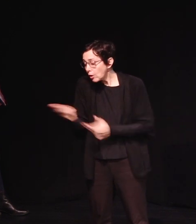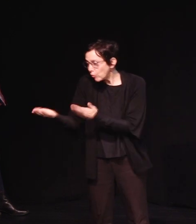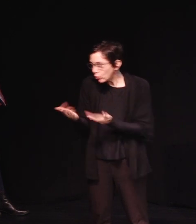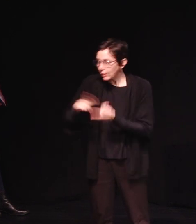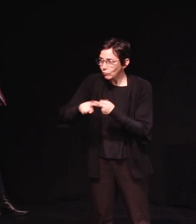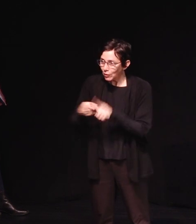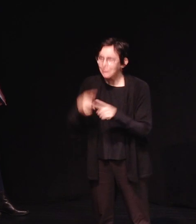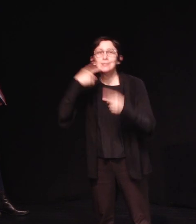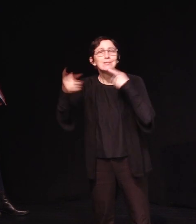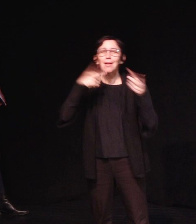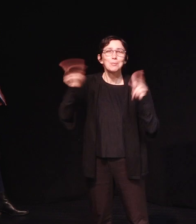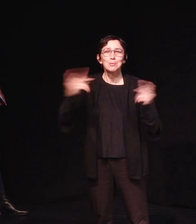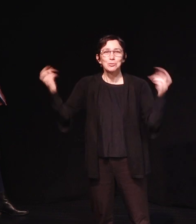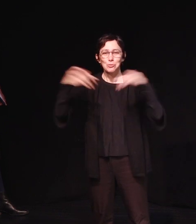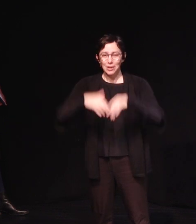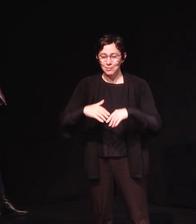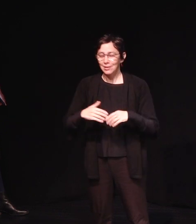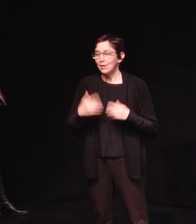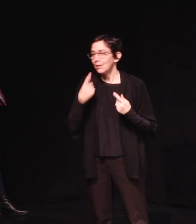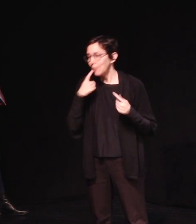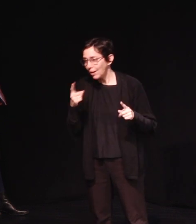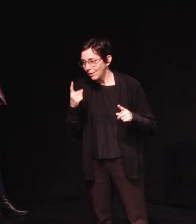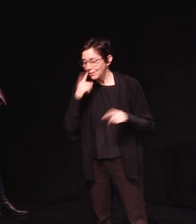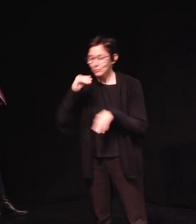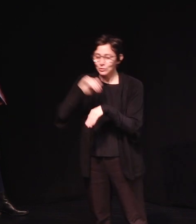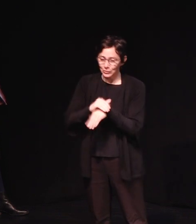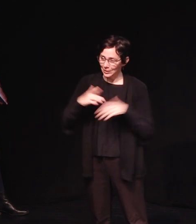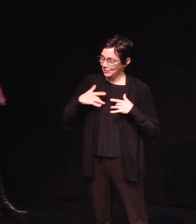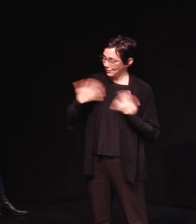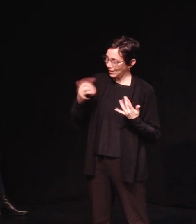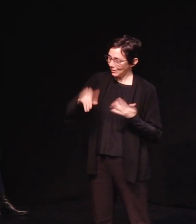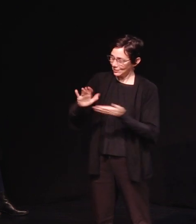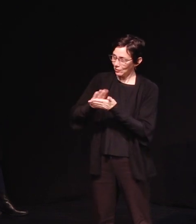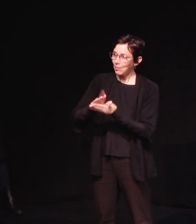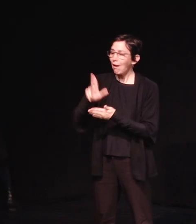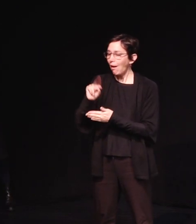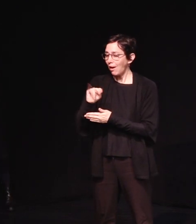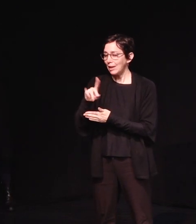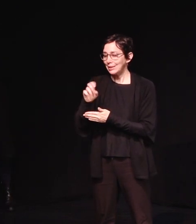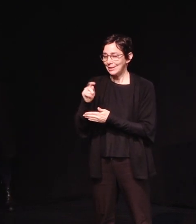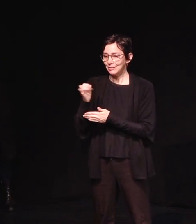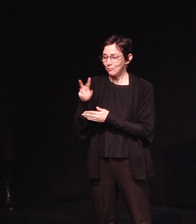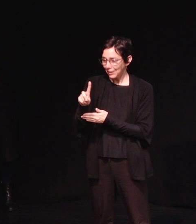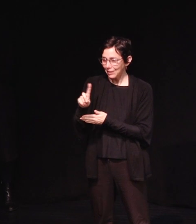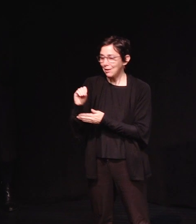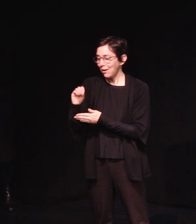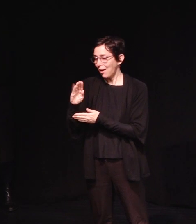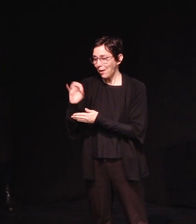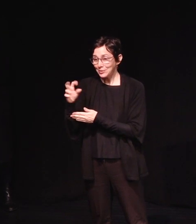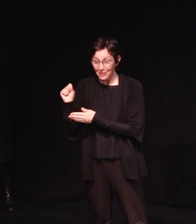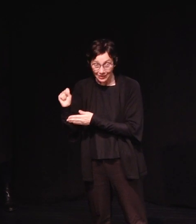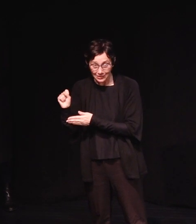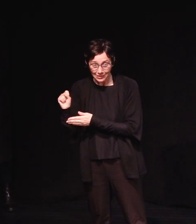as you can. And now we're up to tonight's film. We're there. Tonight's film, Unidentified Objects. We love